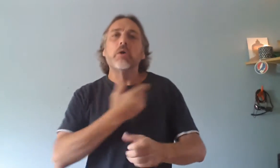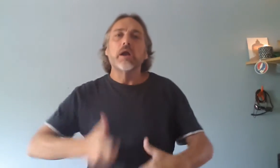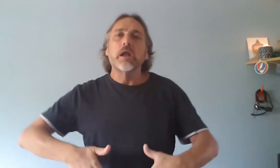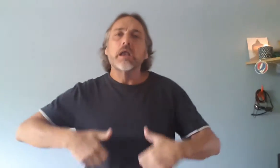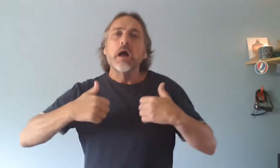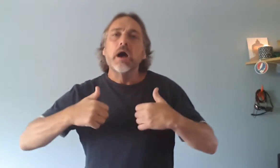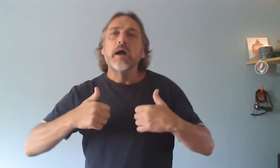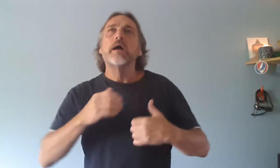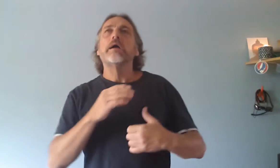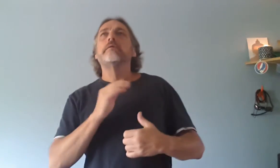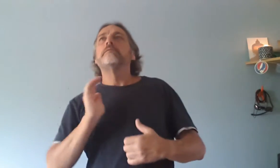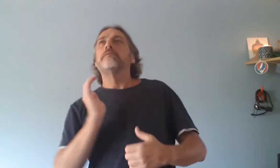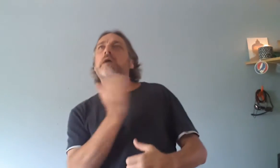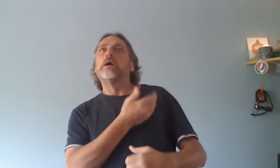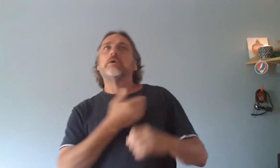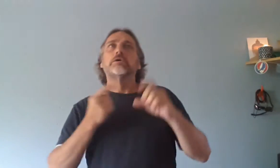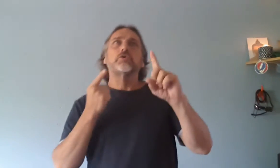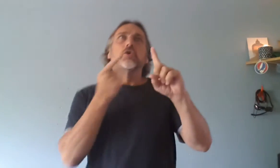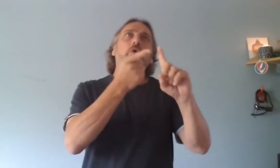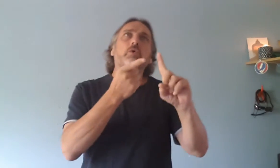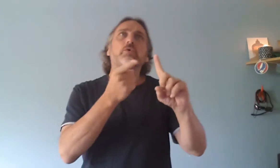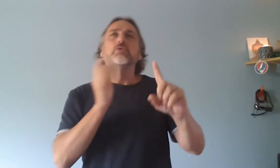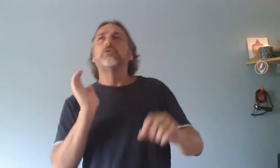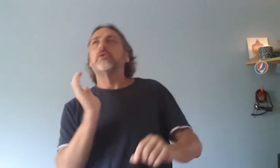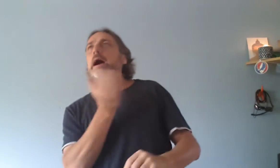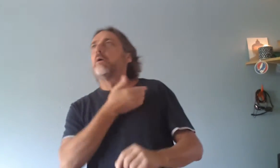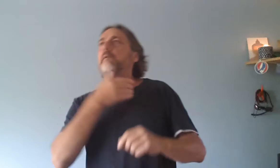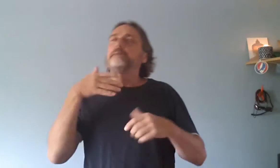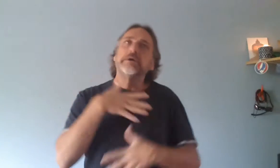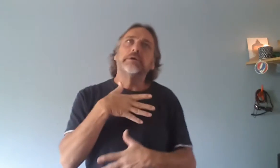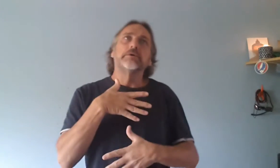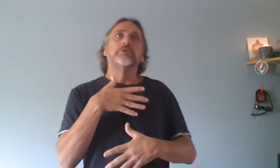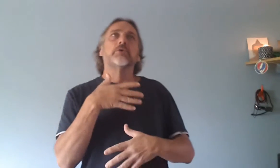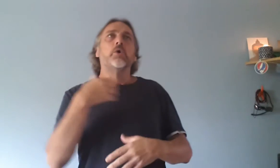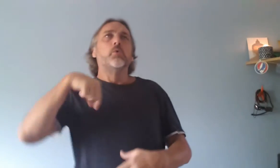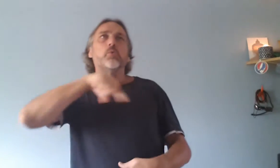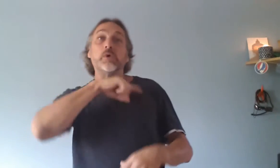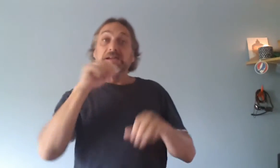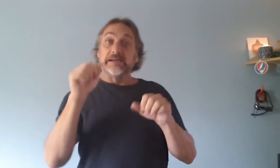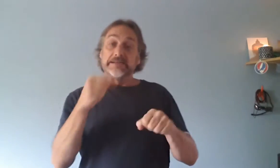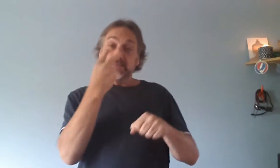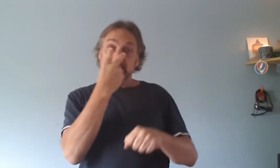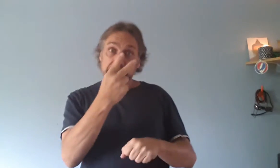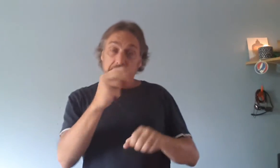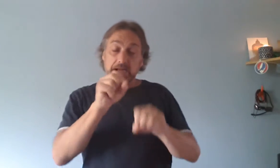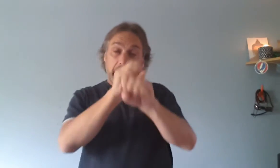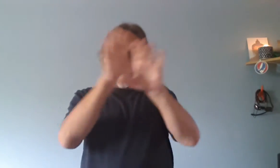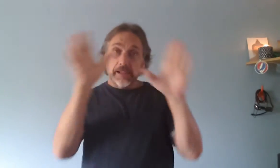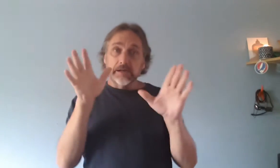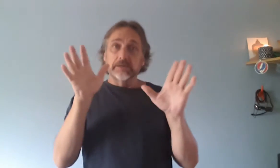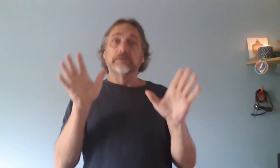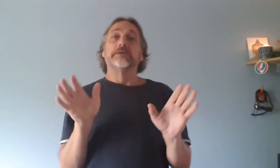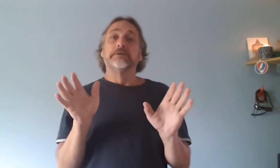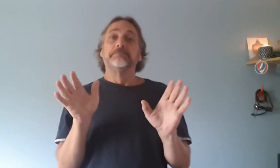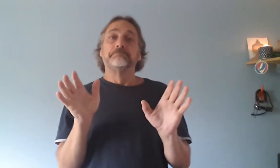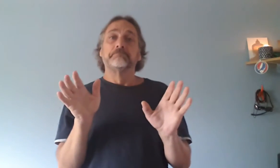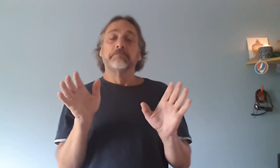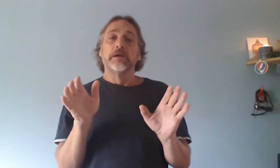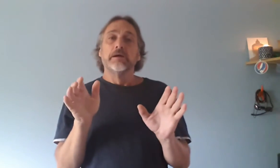own aspirations and our own fears, and also, and most fundamentally, with our own body. Now, most of us don't want to go anywhere near our